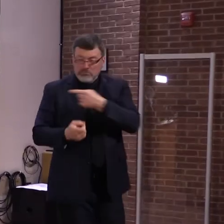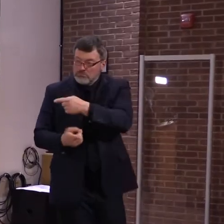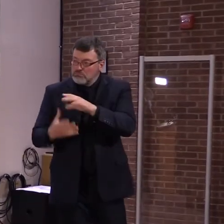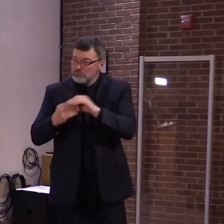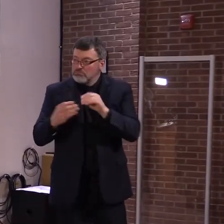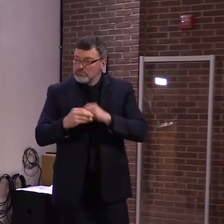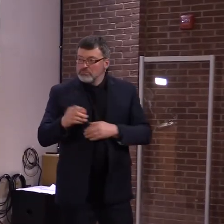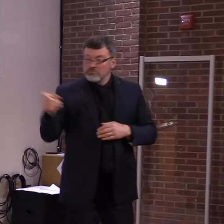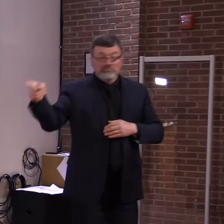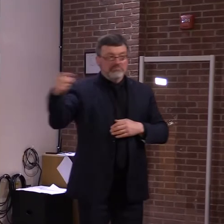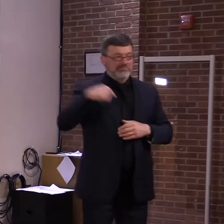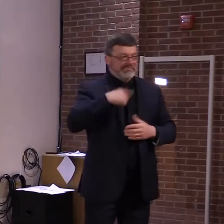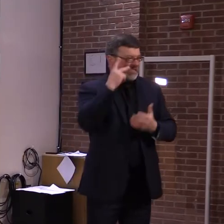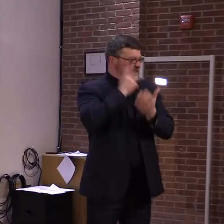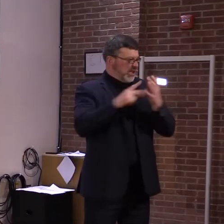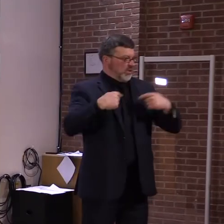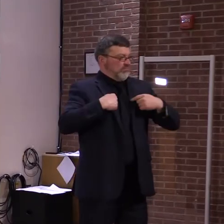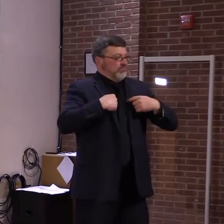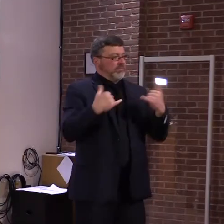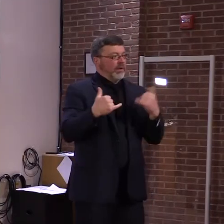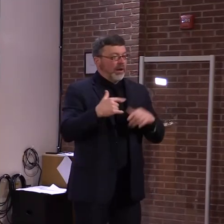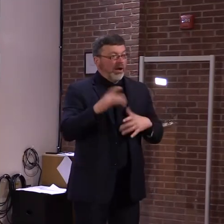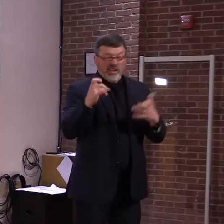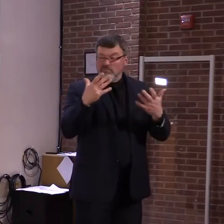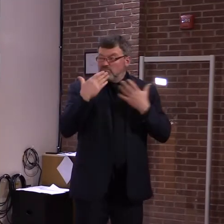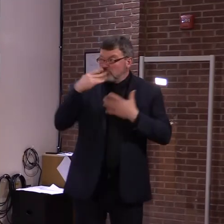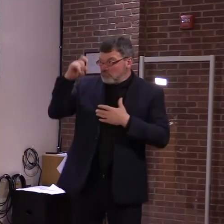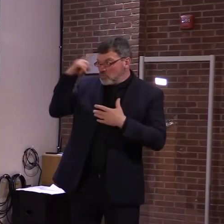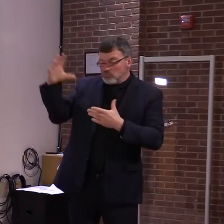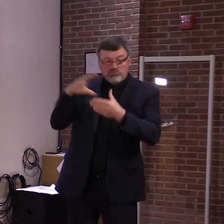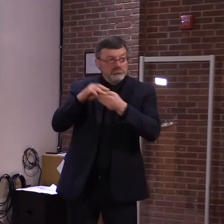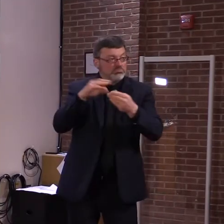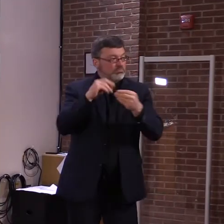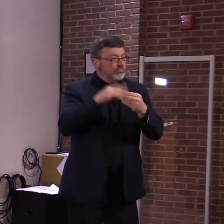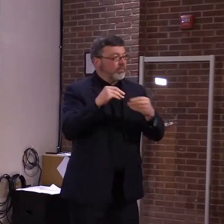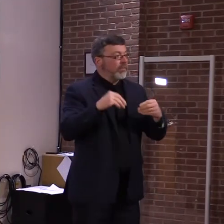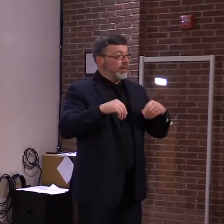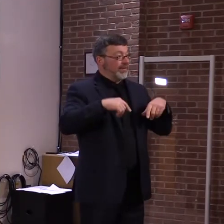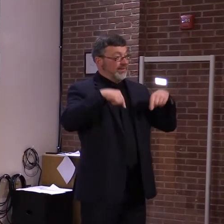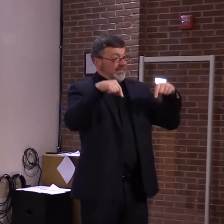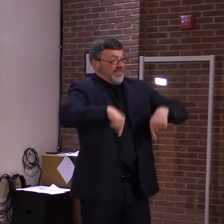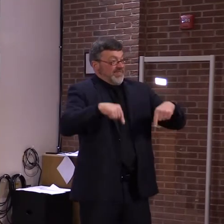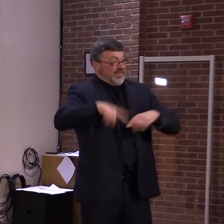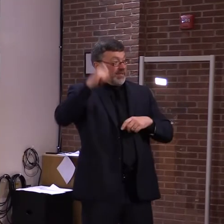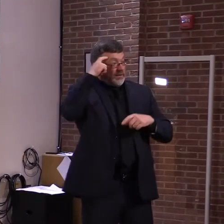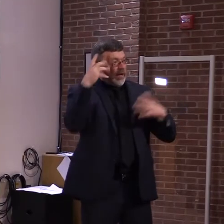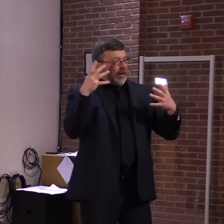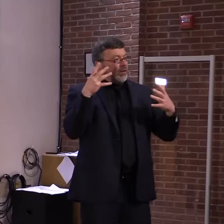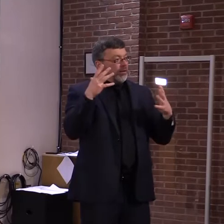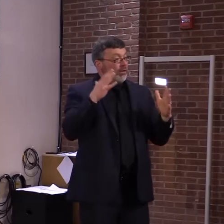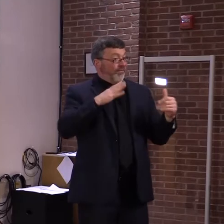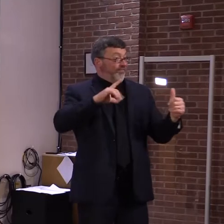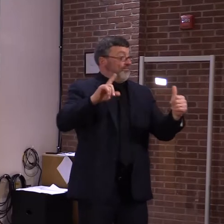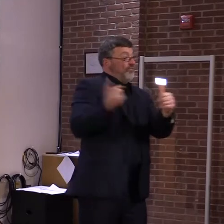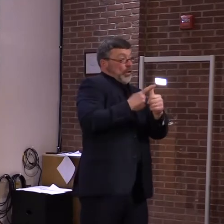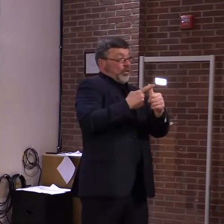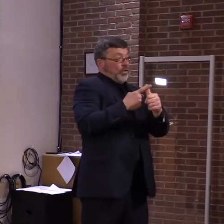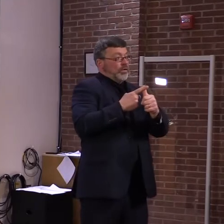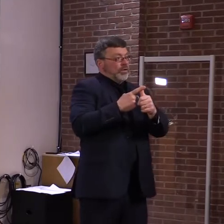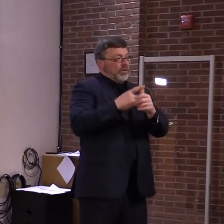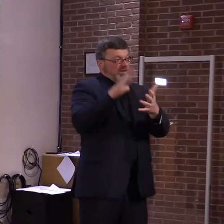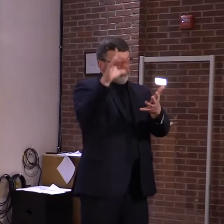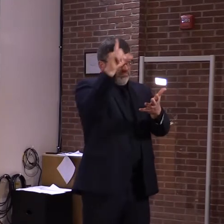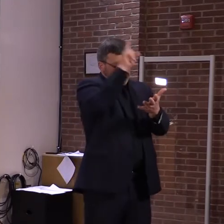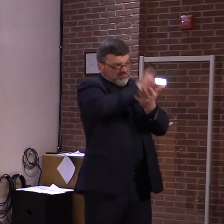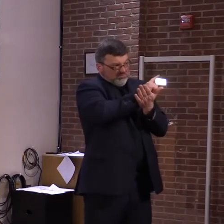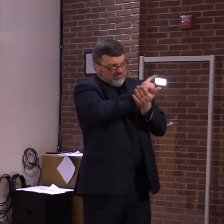Wilson, thank you very much. For our state allocation for first dose, this is for the week of,